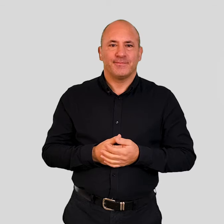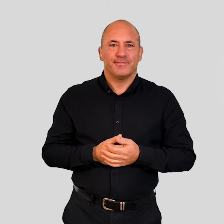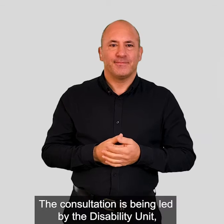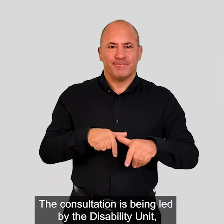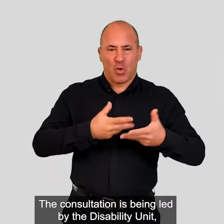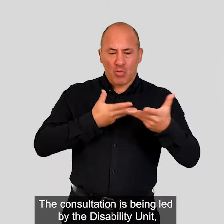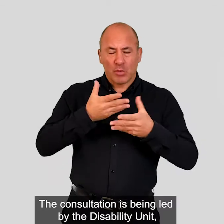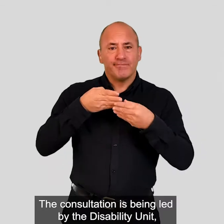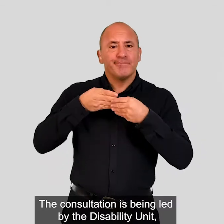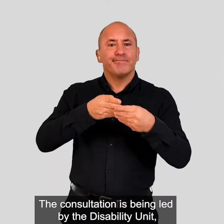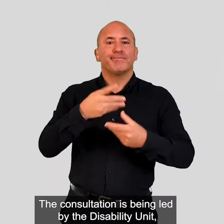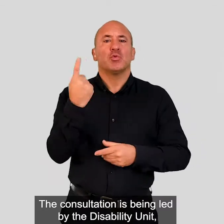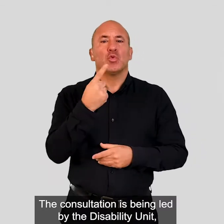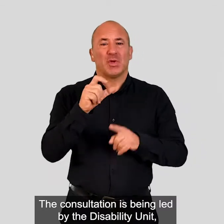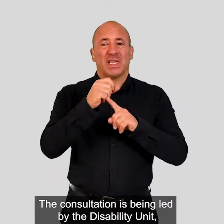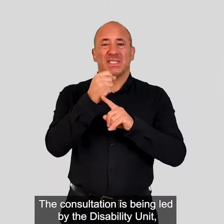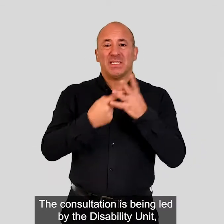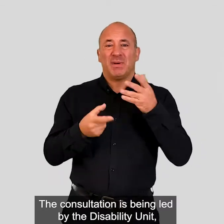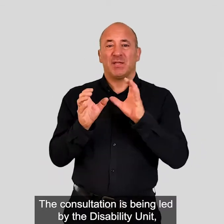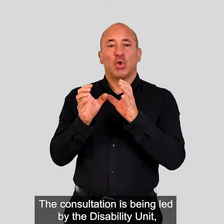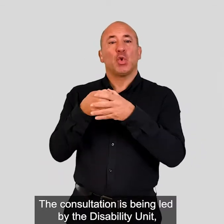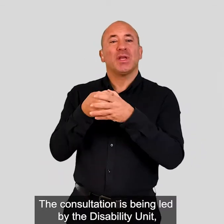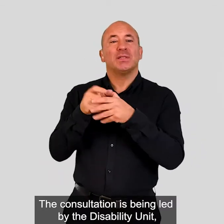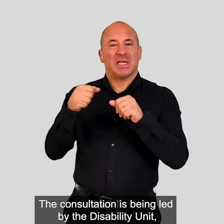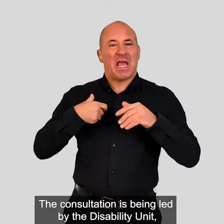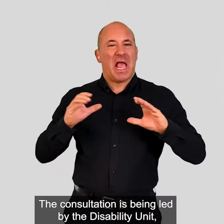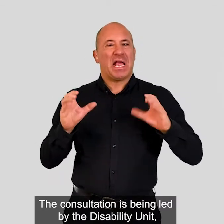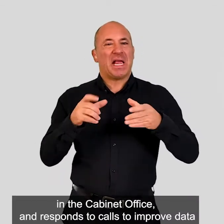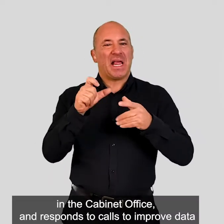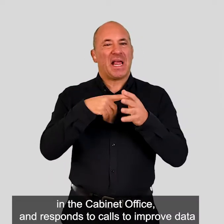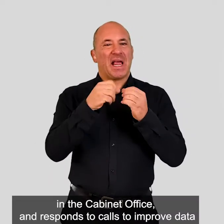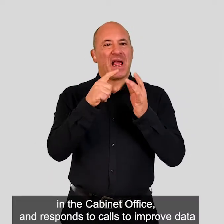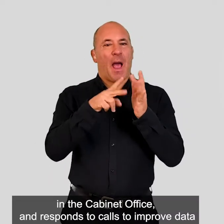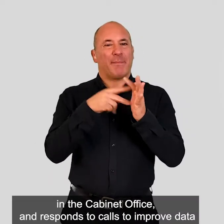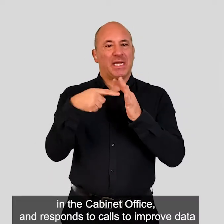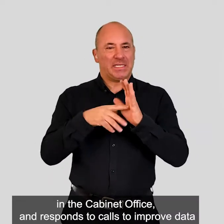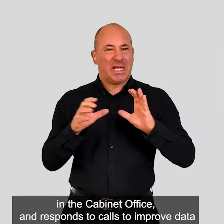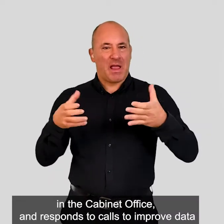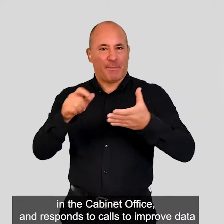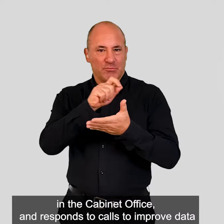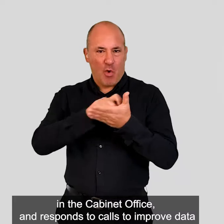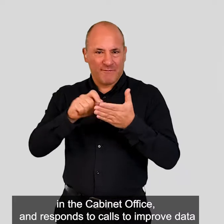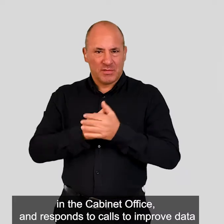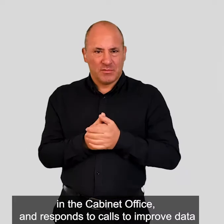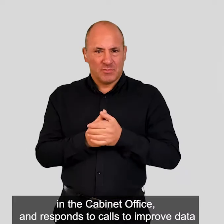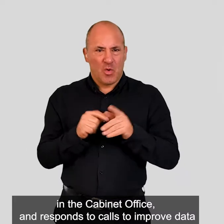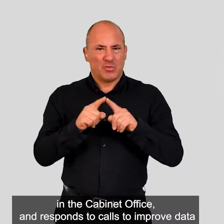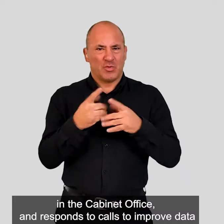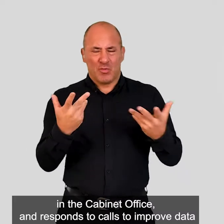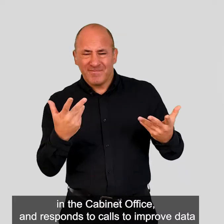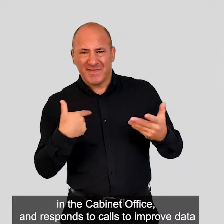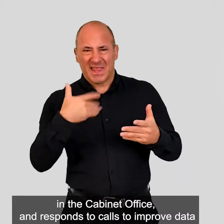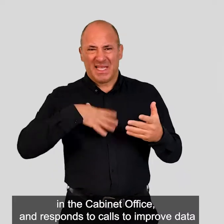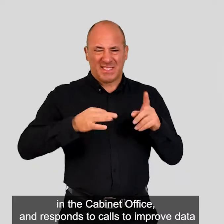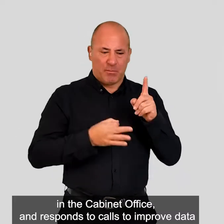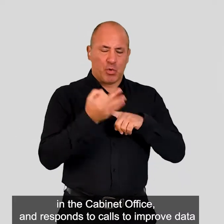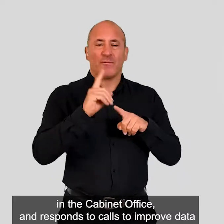The consultation is being led by the Disability Unit in the Cabinet Office and responds to calls to improve data